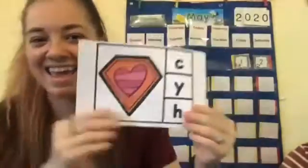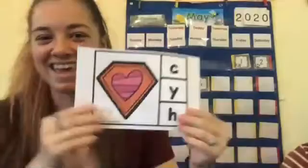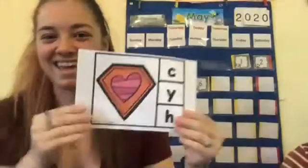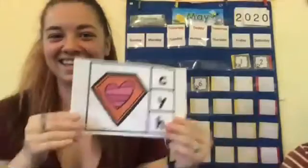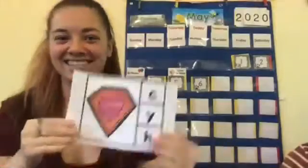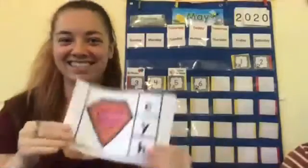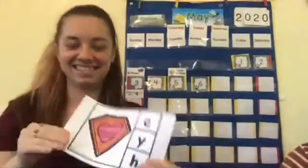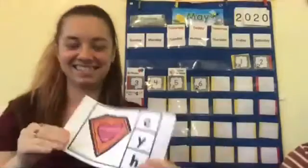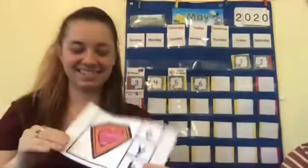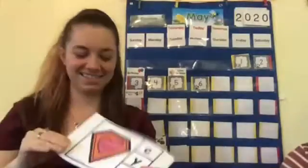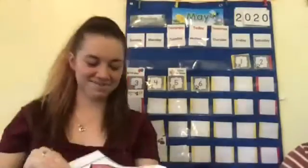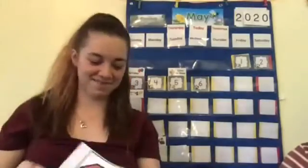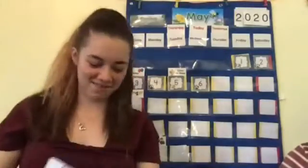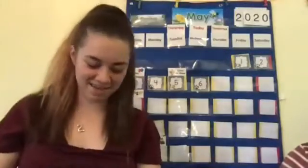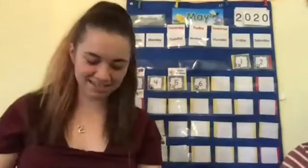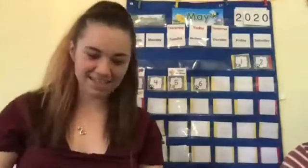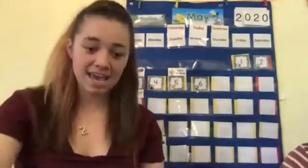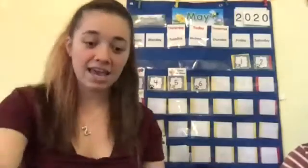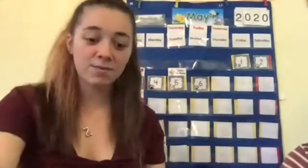H. Good one, my friends. And we have